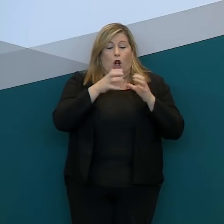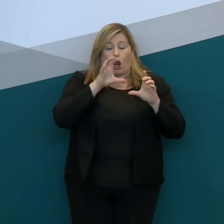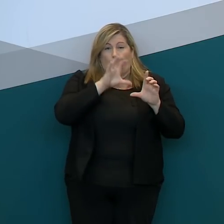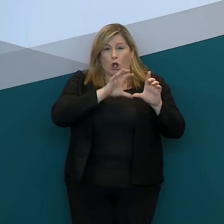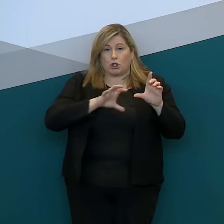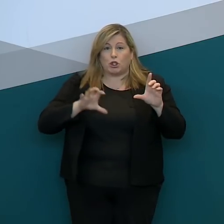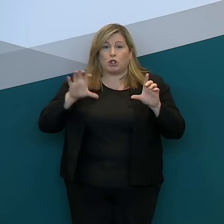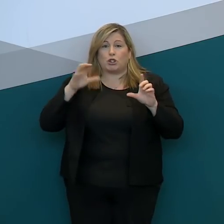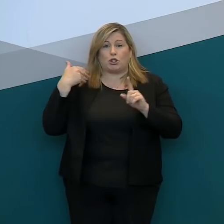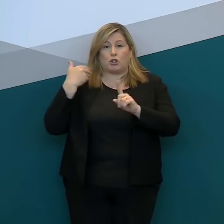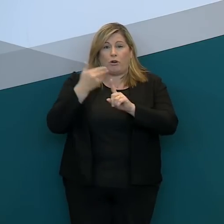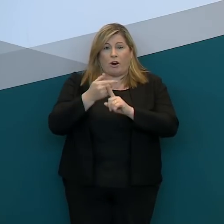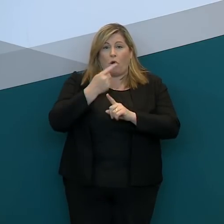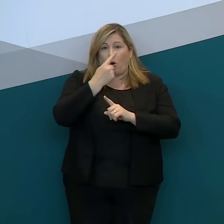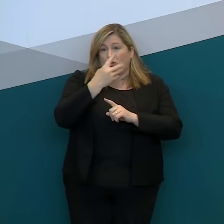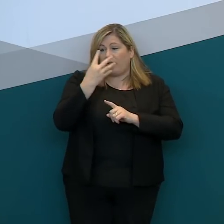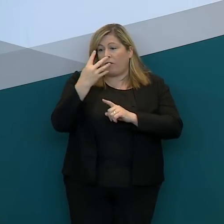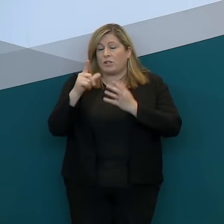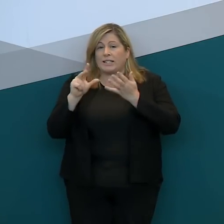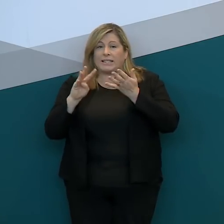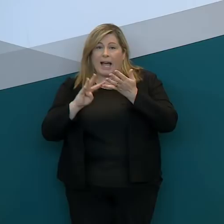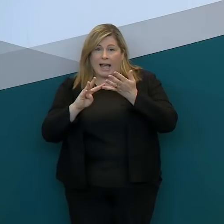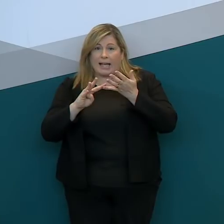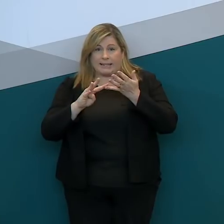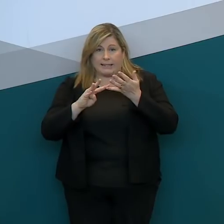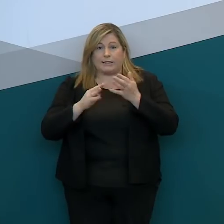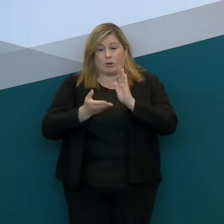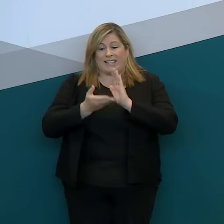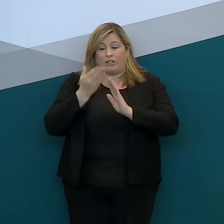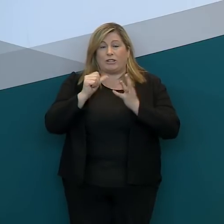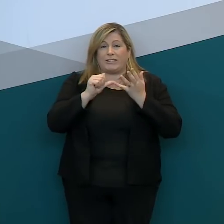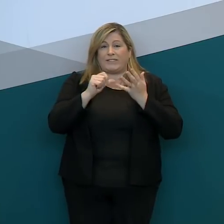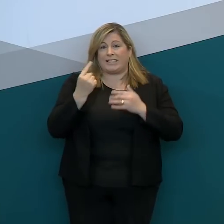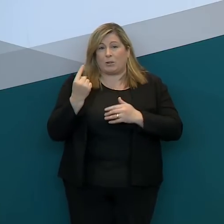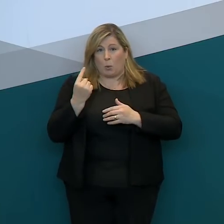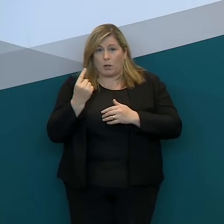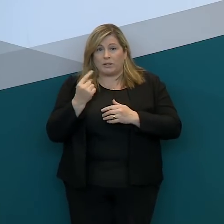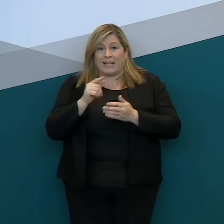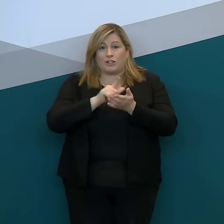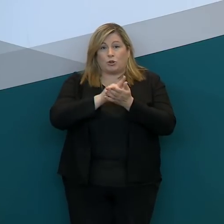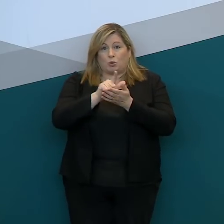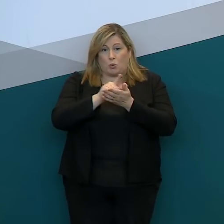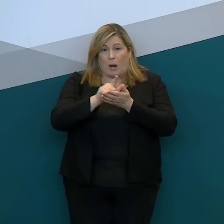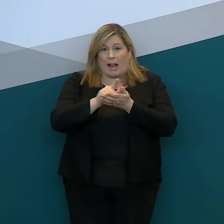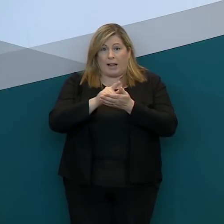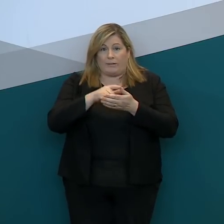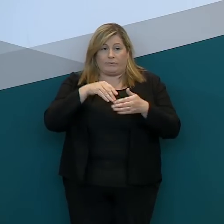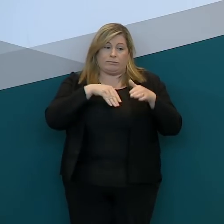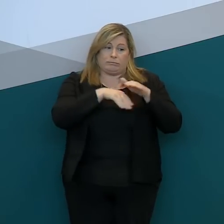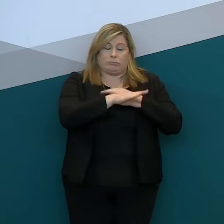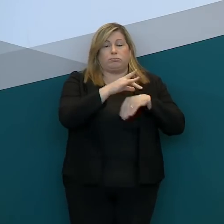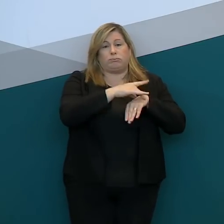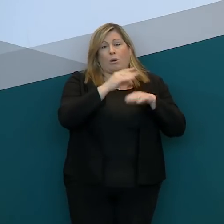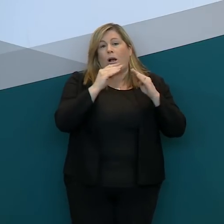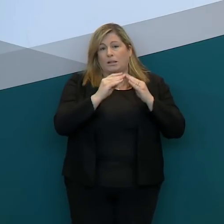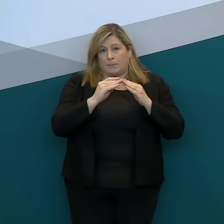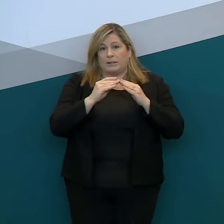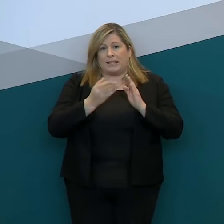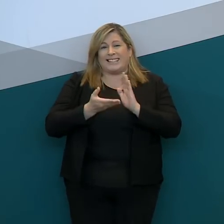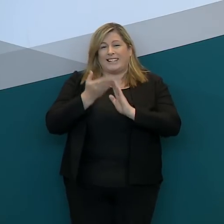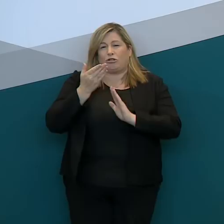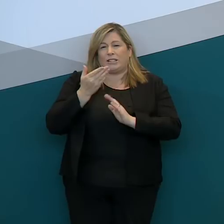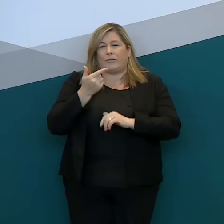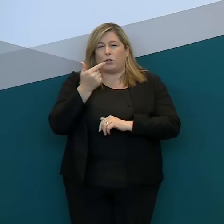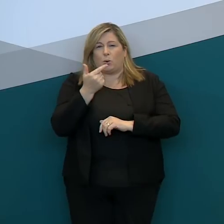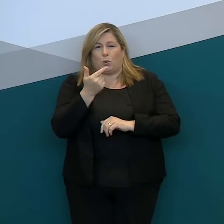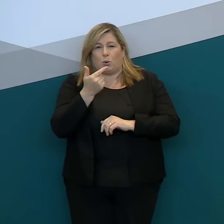149 cases, an increase of 61, and 12 of which have been hospitalised. That's an increase of 2. And